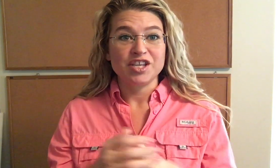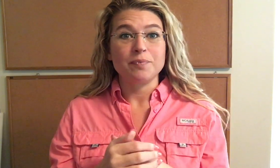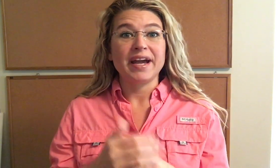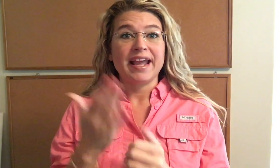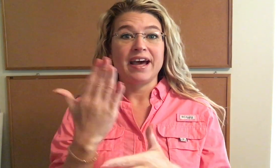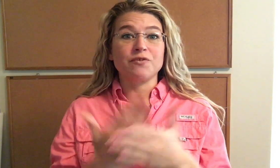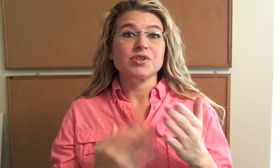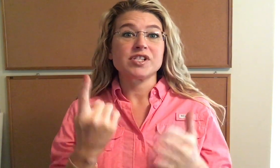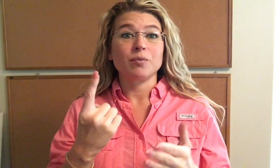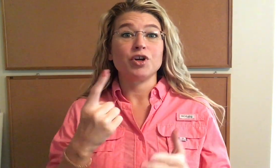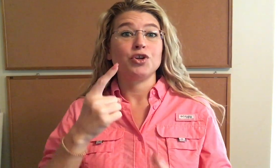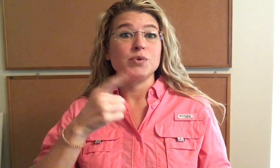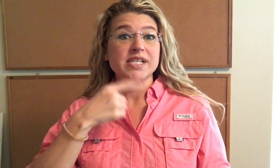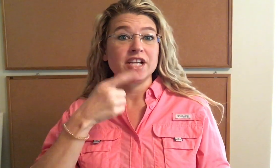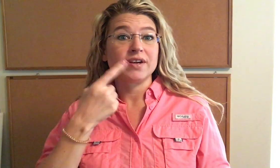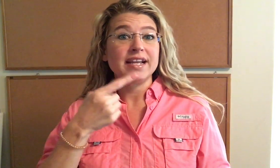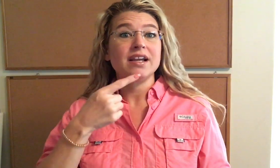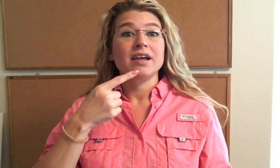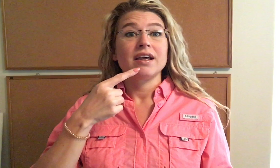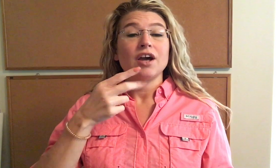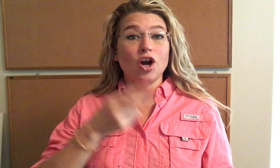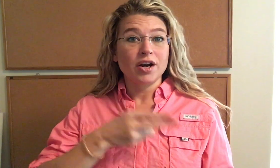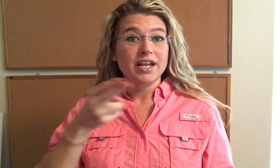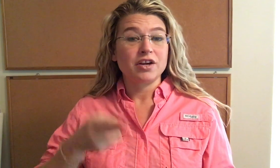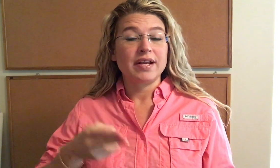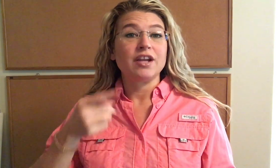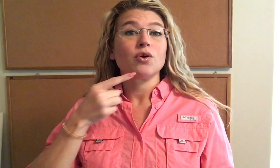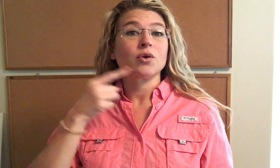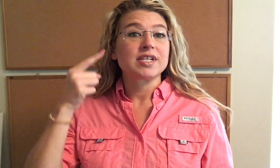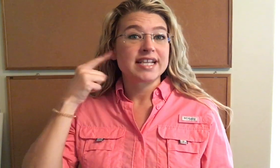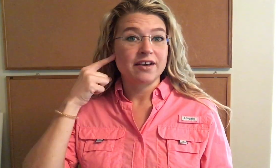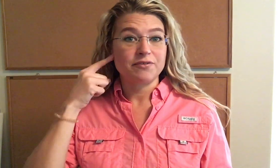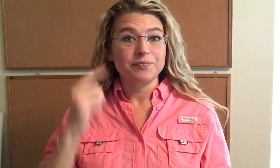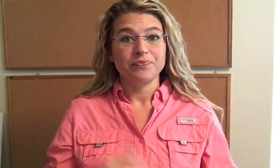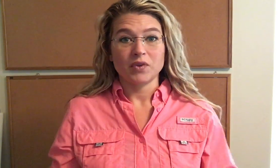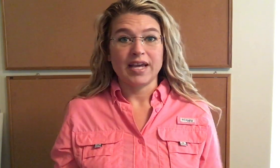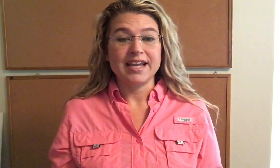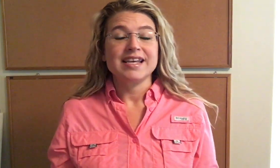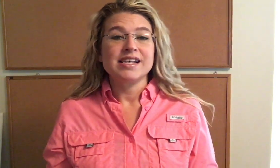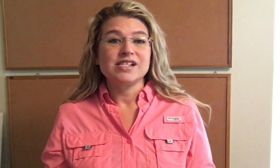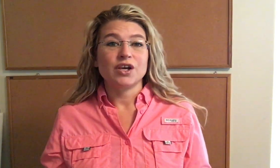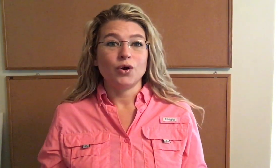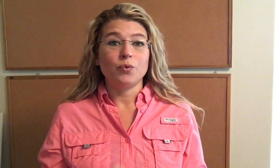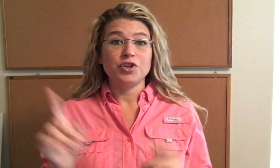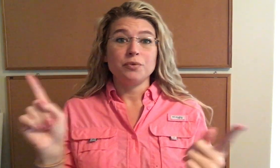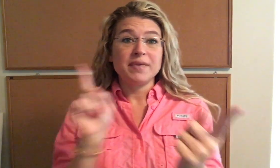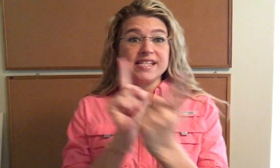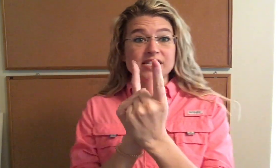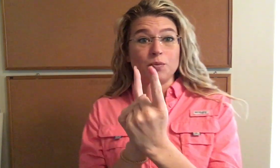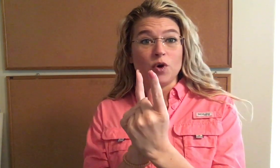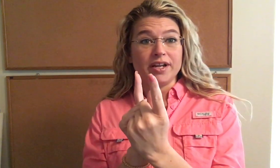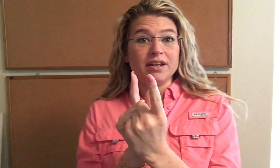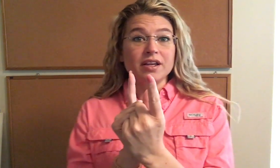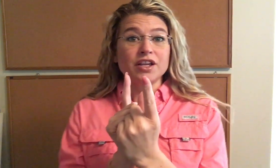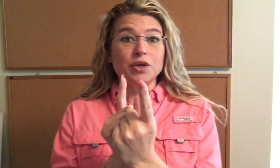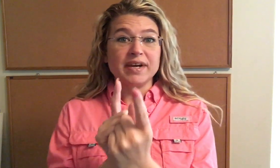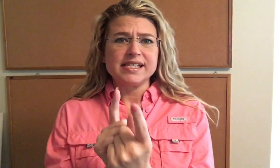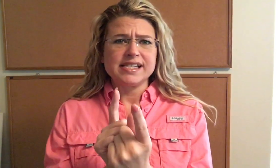might have for someone who's hearing, hard of hearing, or deaf. Okay, so when you meet someone, you might